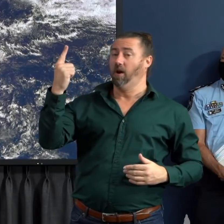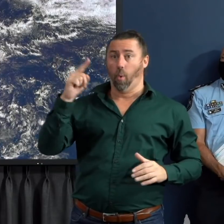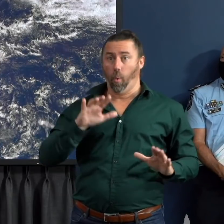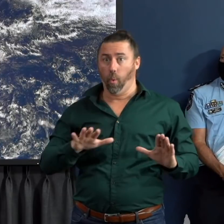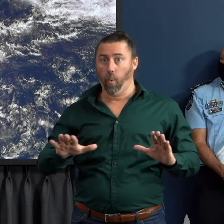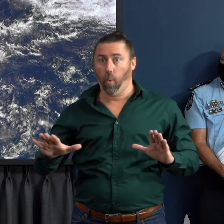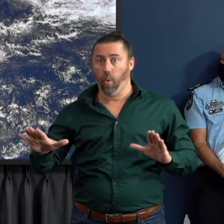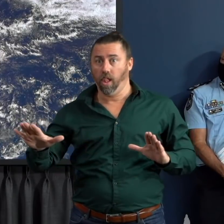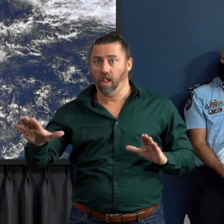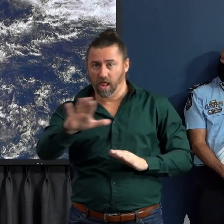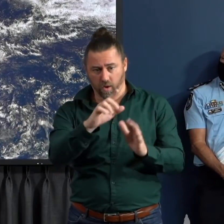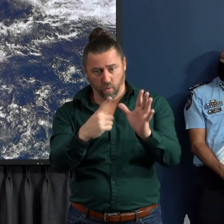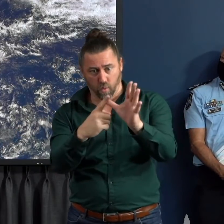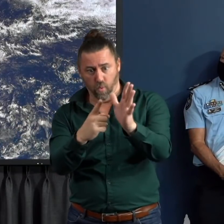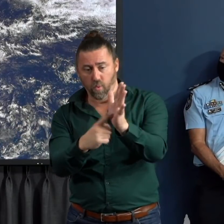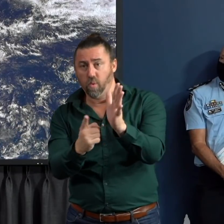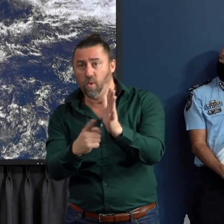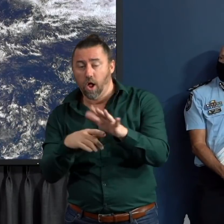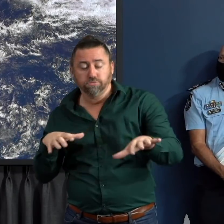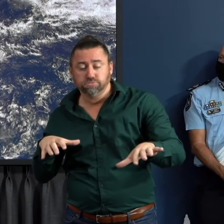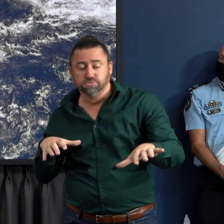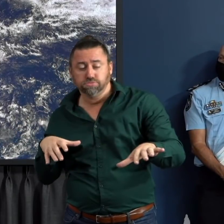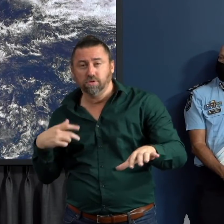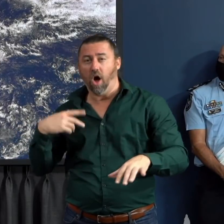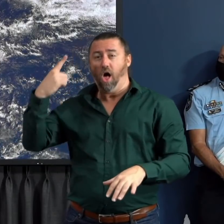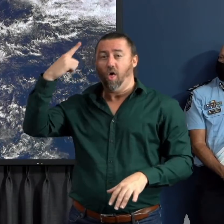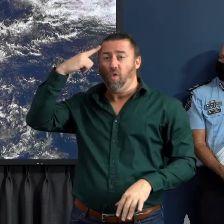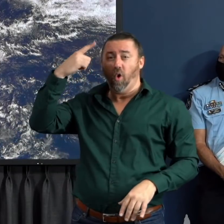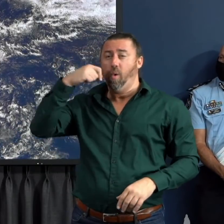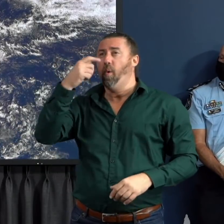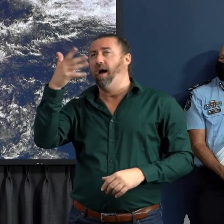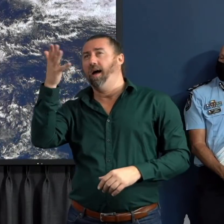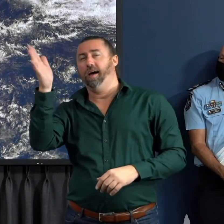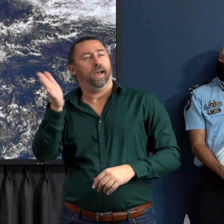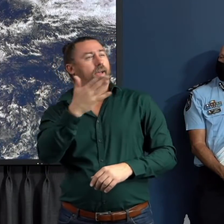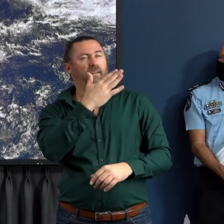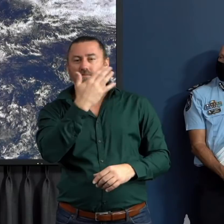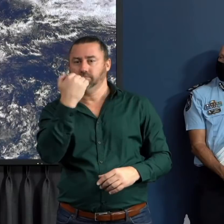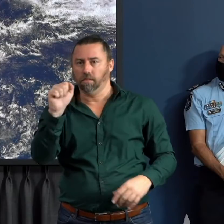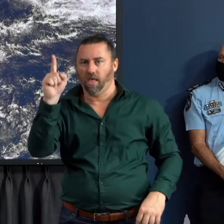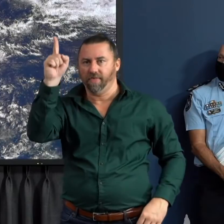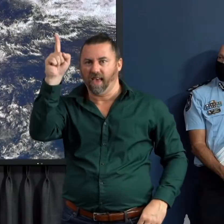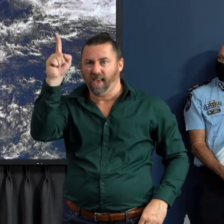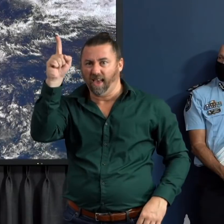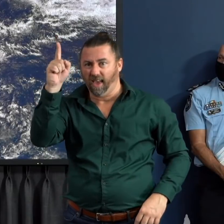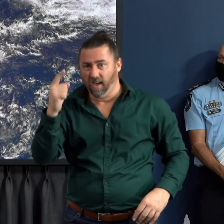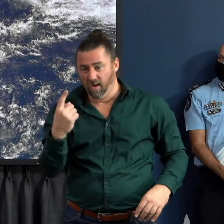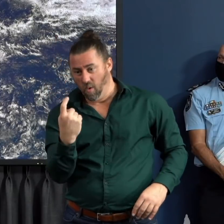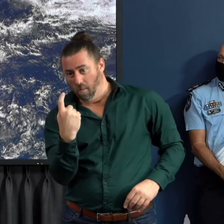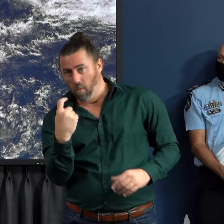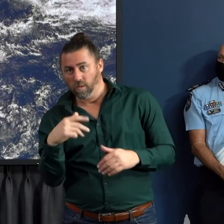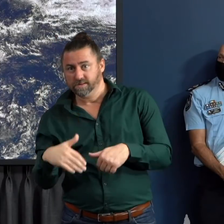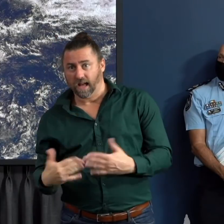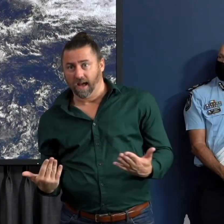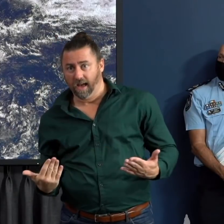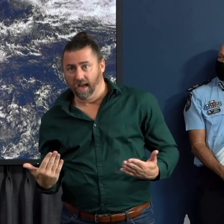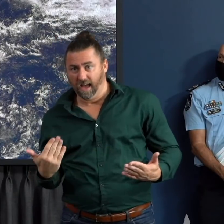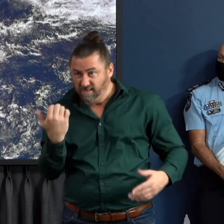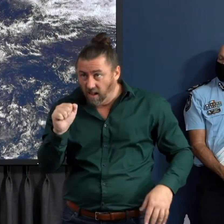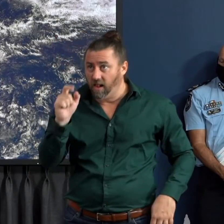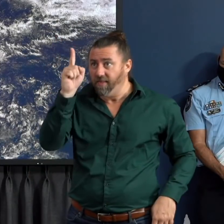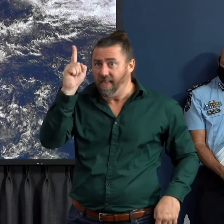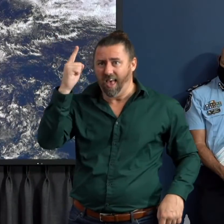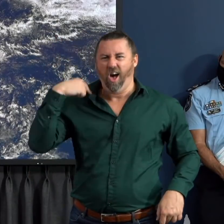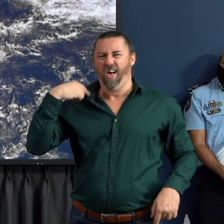said the other day, we thought it was going to ease up. Now it hasn't eased up. It is now going to be with us for another 24 hours. Now what